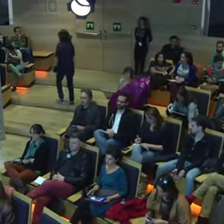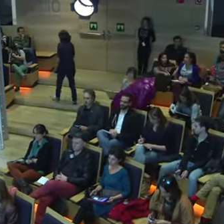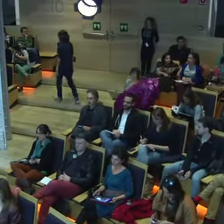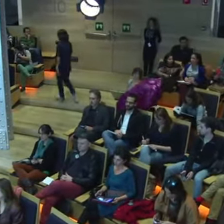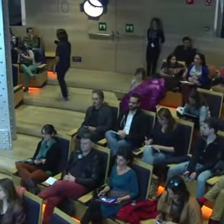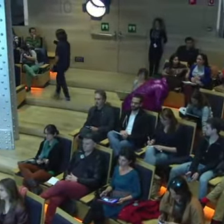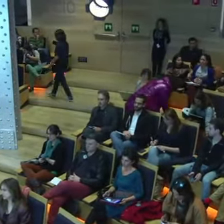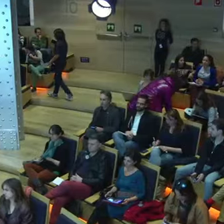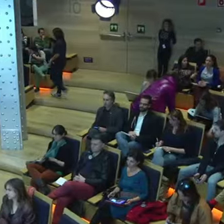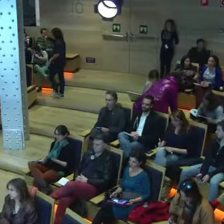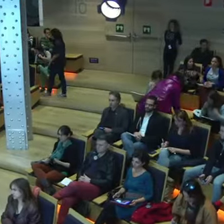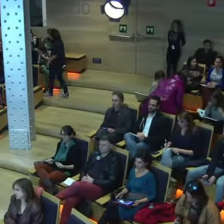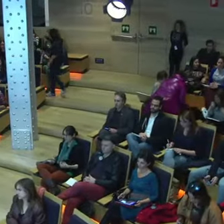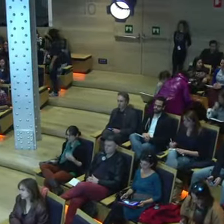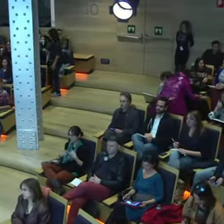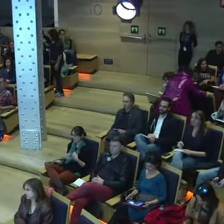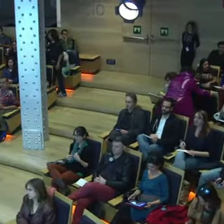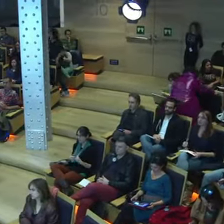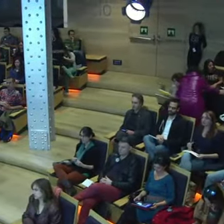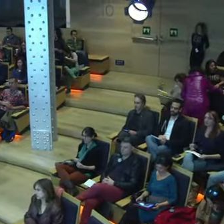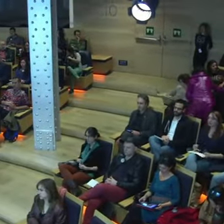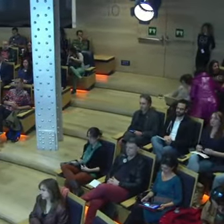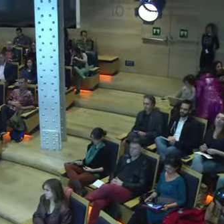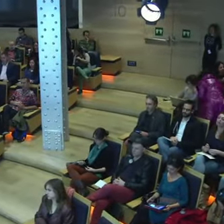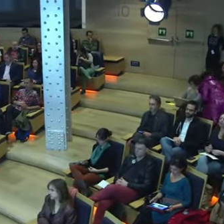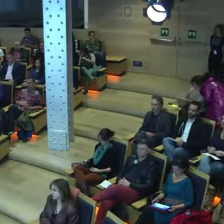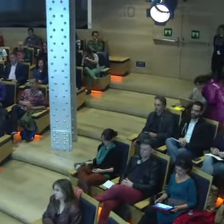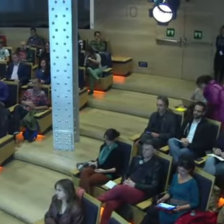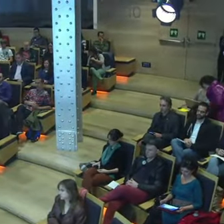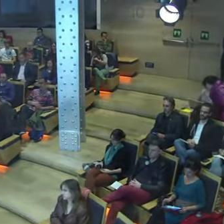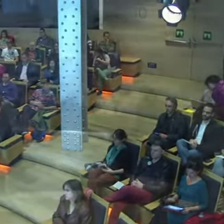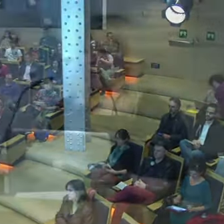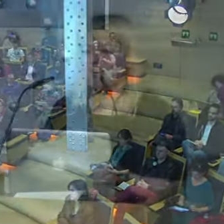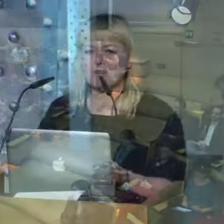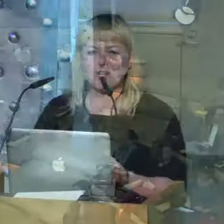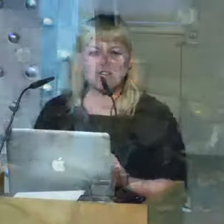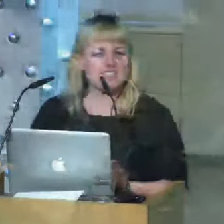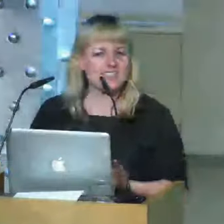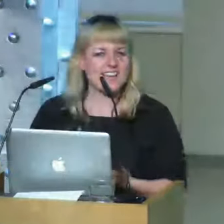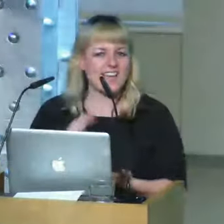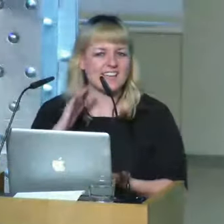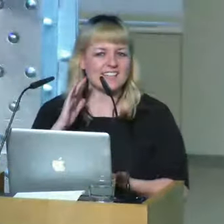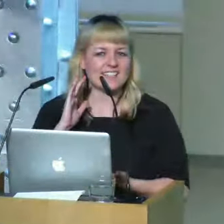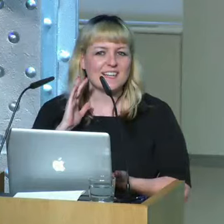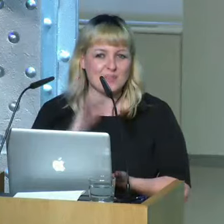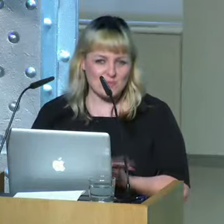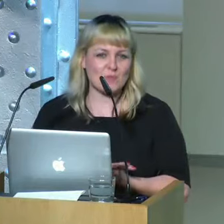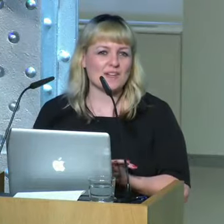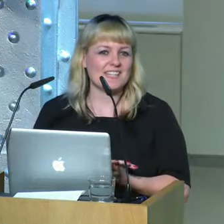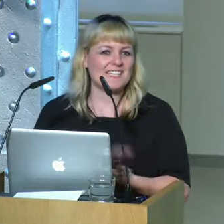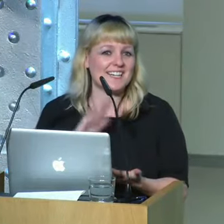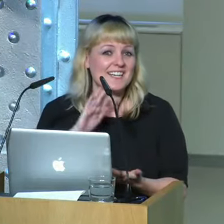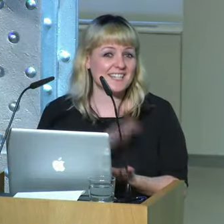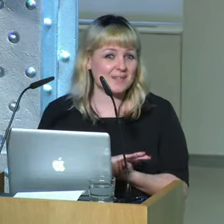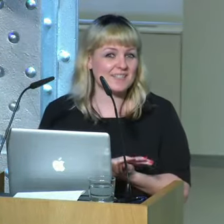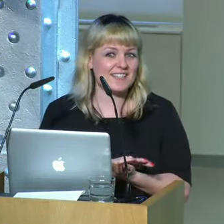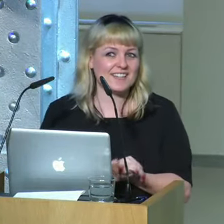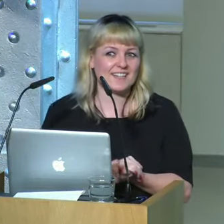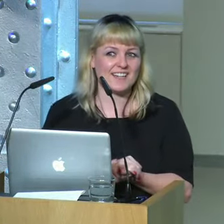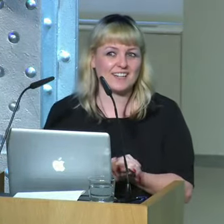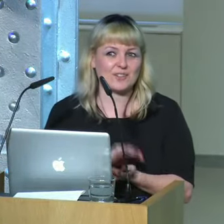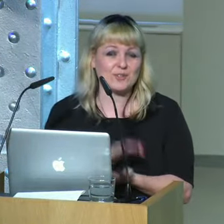is part of the beginning of the forming of transmedia. A lot of you will be familiar with Henry Jenkins and the work that he has done, and he